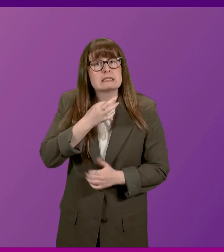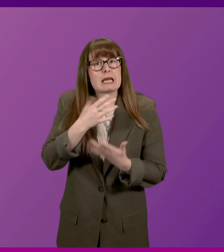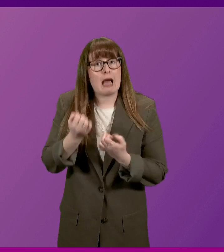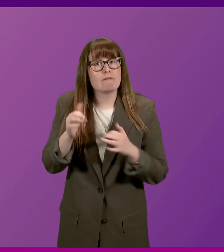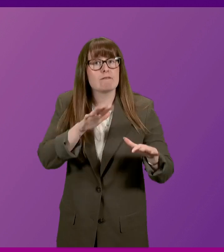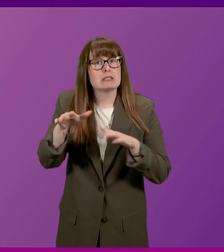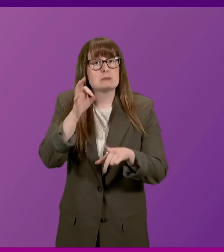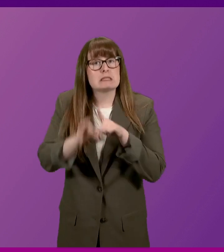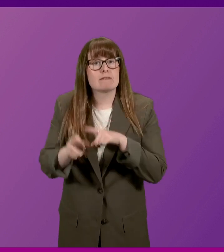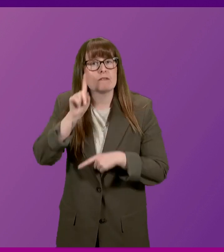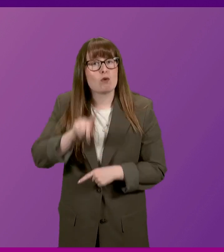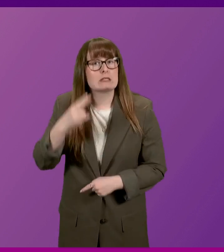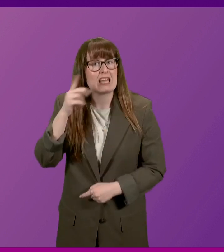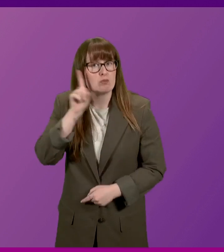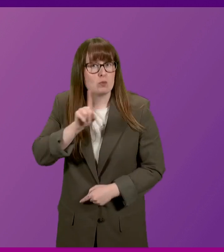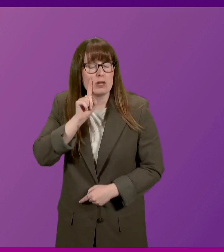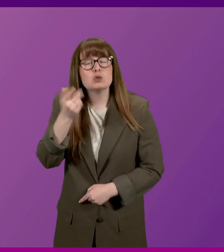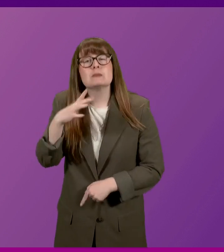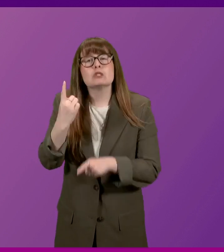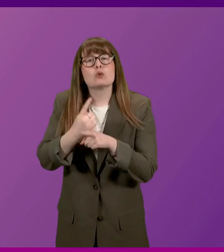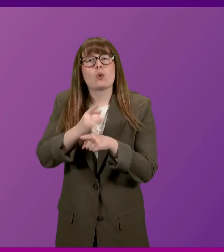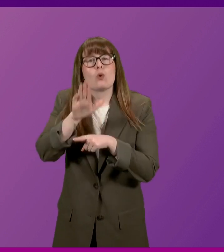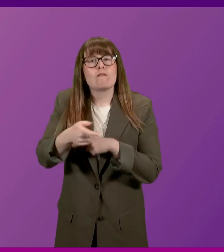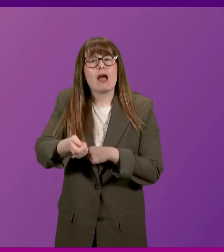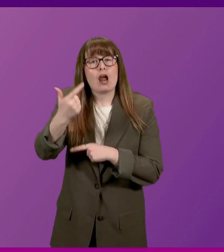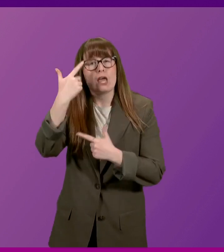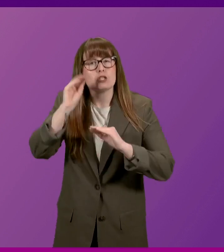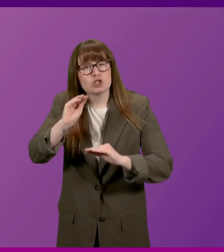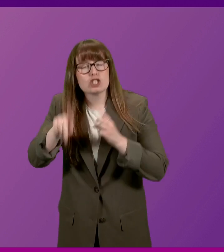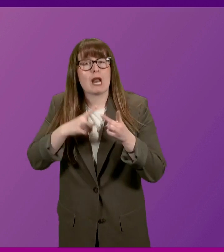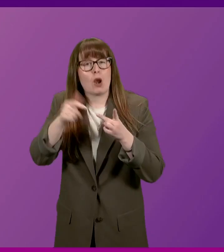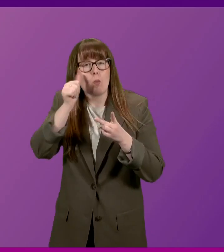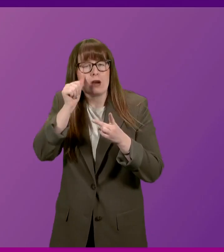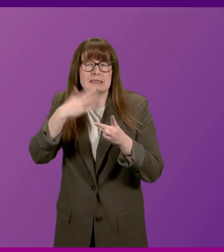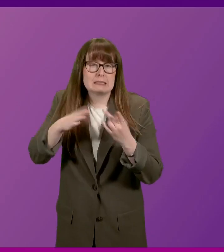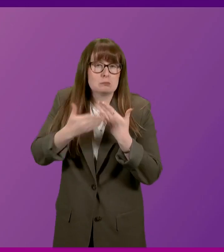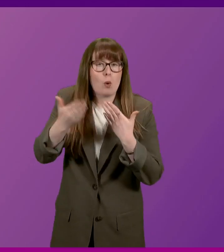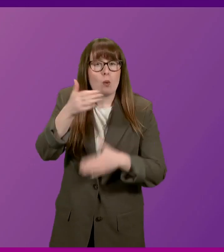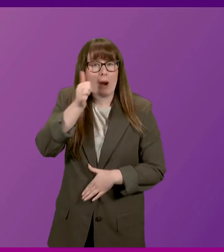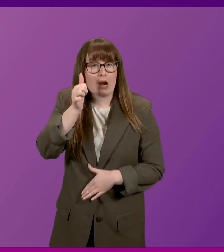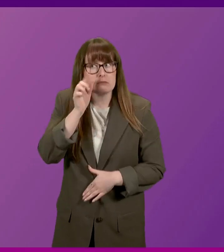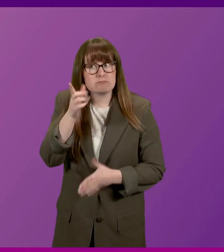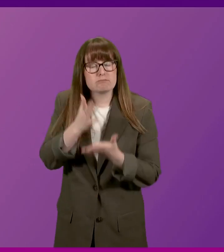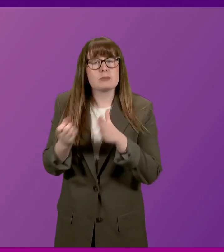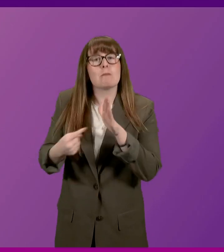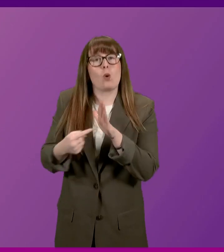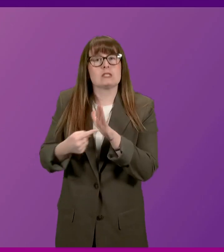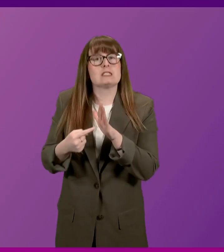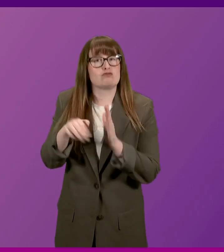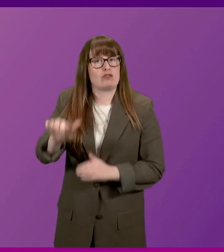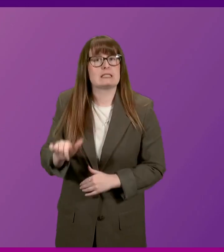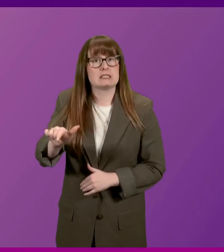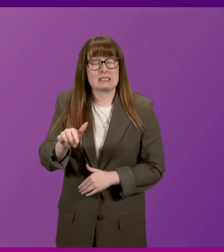and you've touched around about early education and awareness raising, which I think is really important, and it's